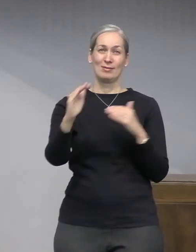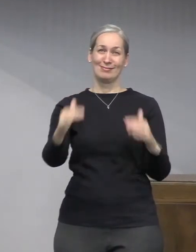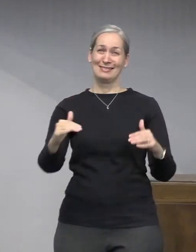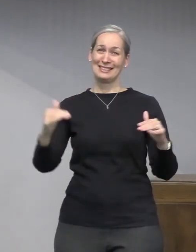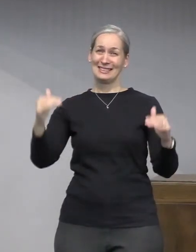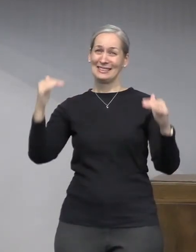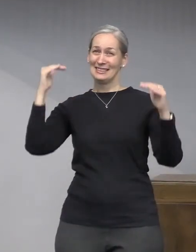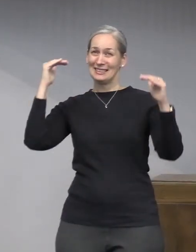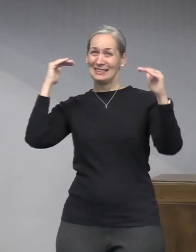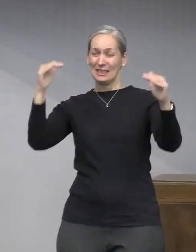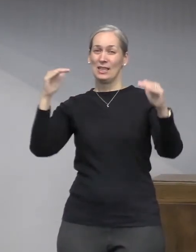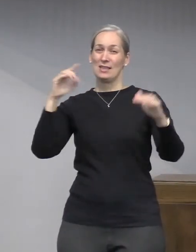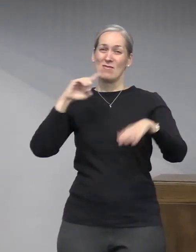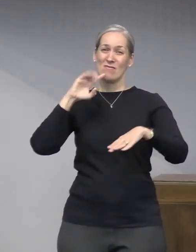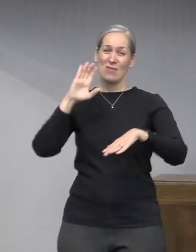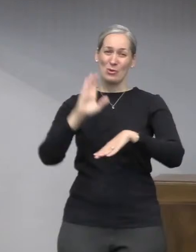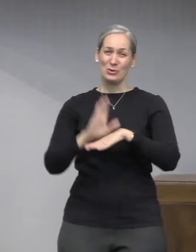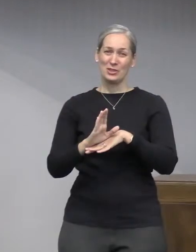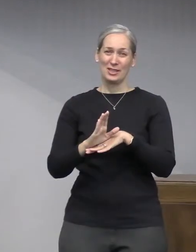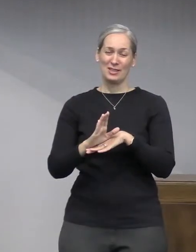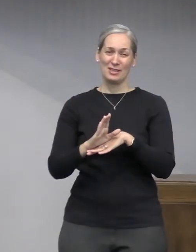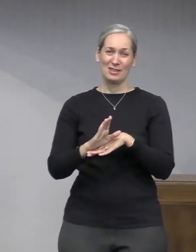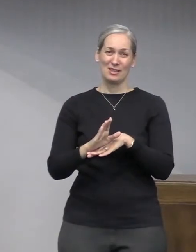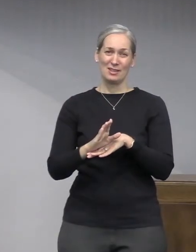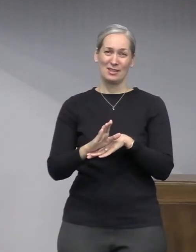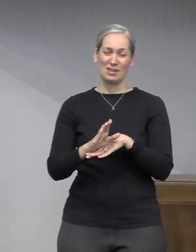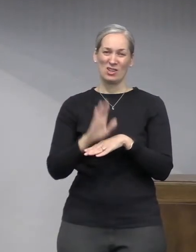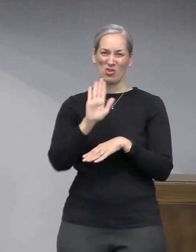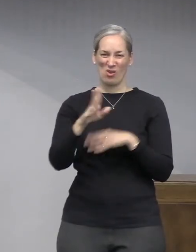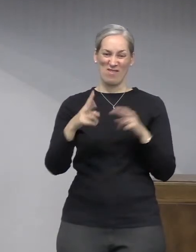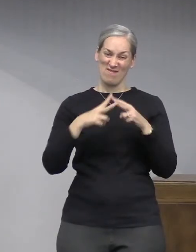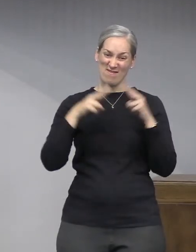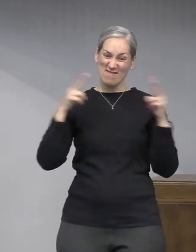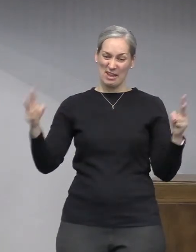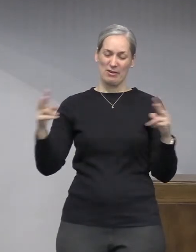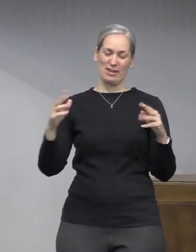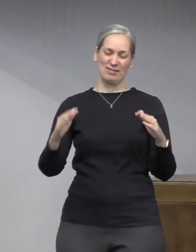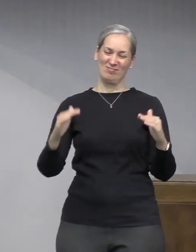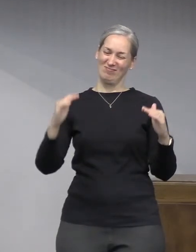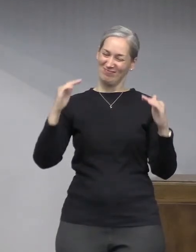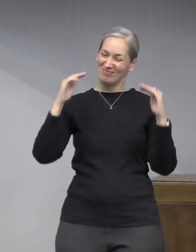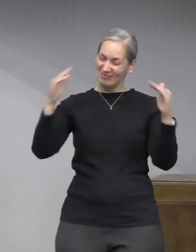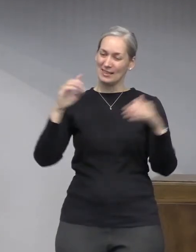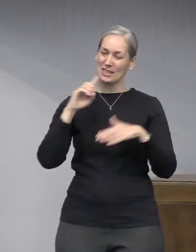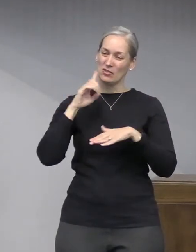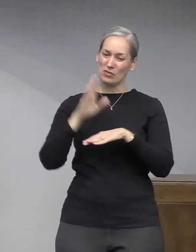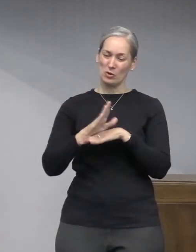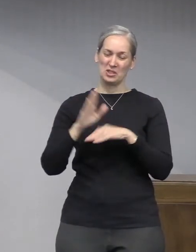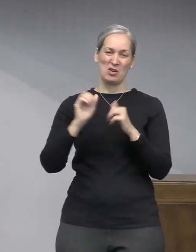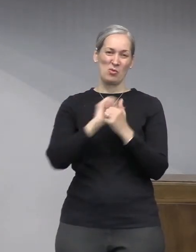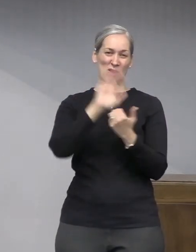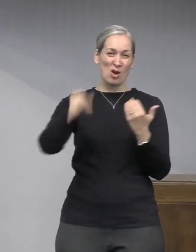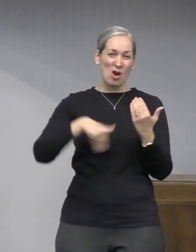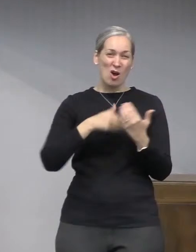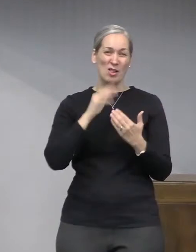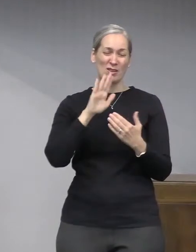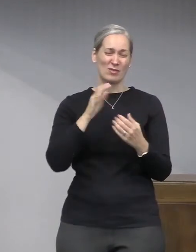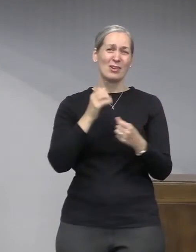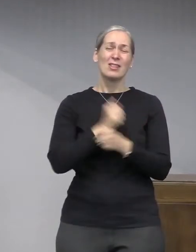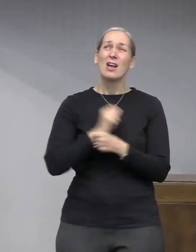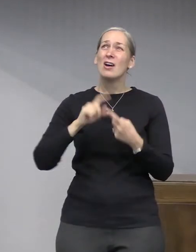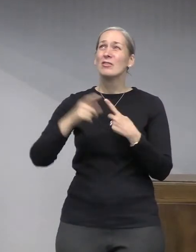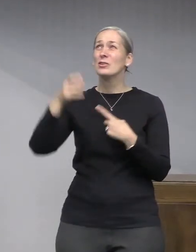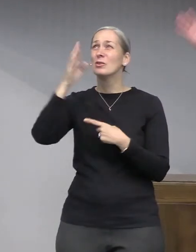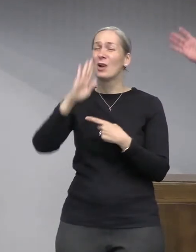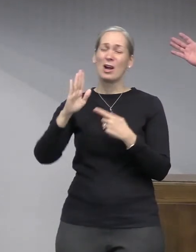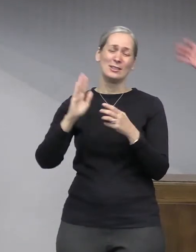is what is being spoken of with your with your meod. And so that simply meant with all of your love to God